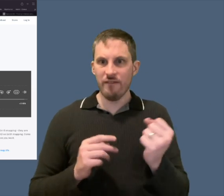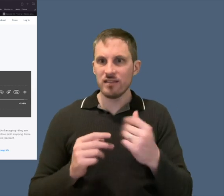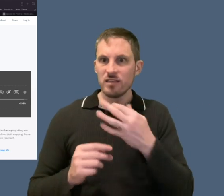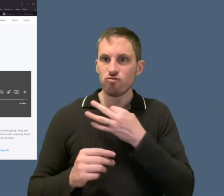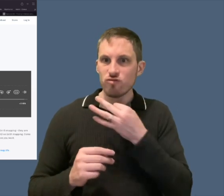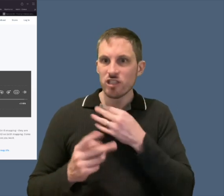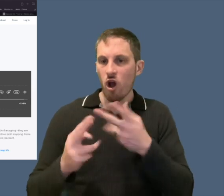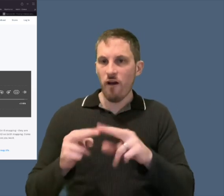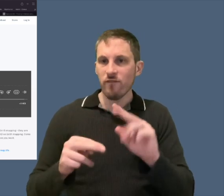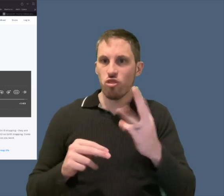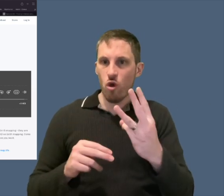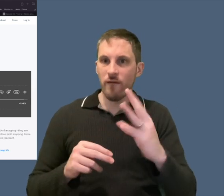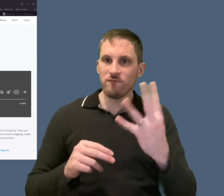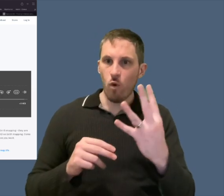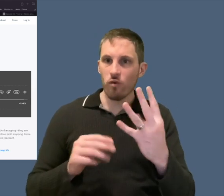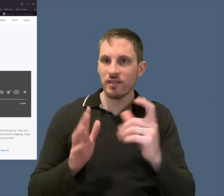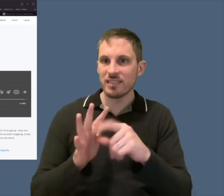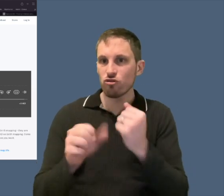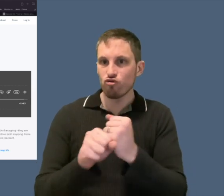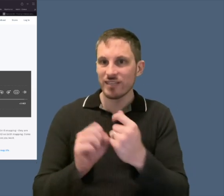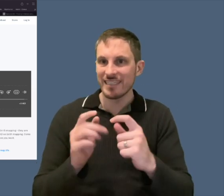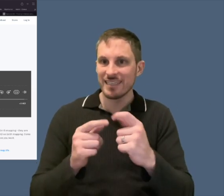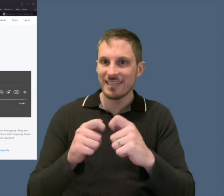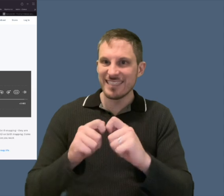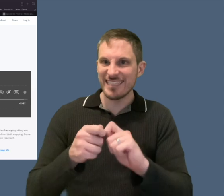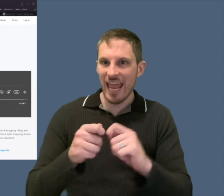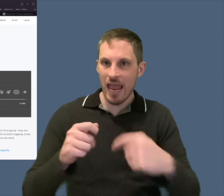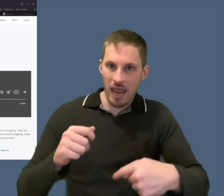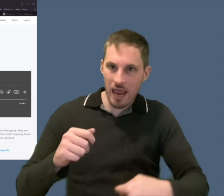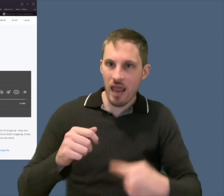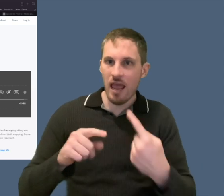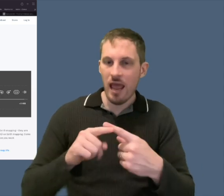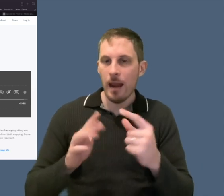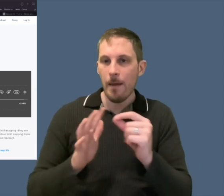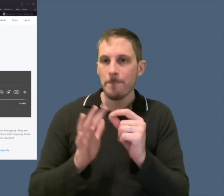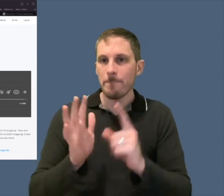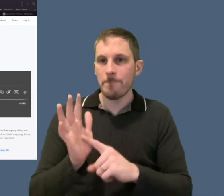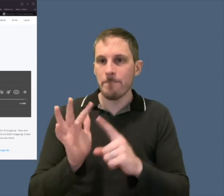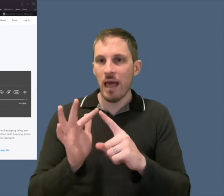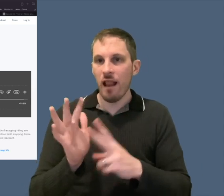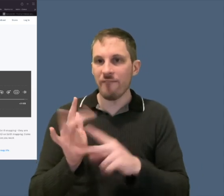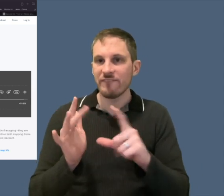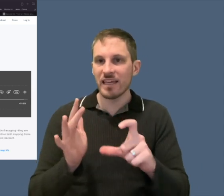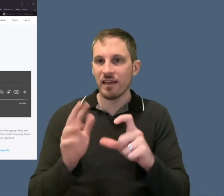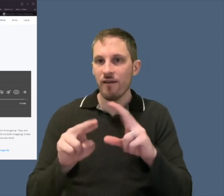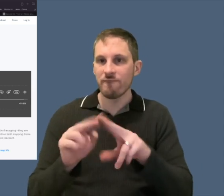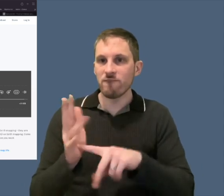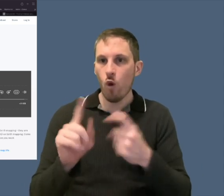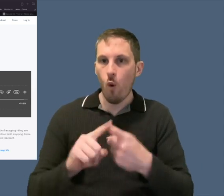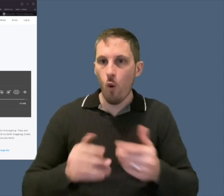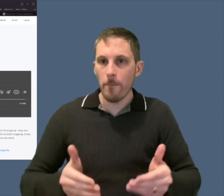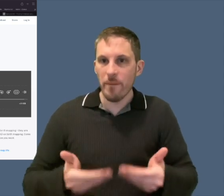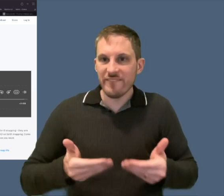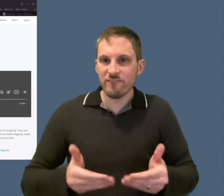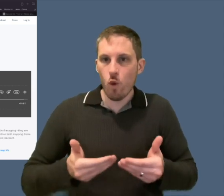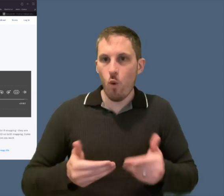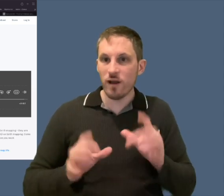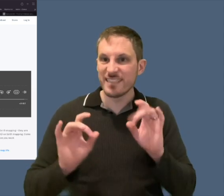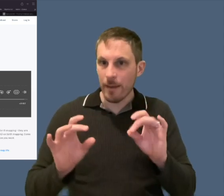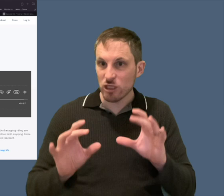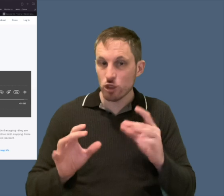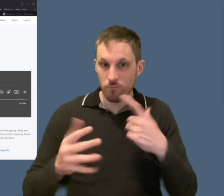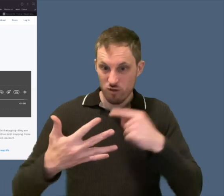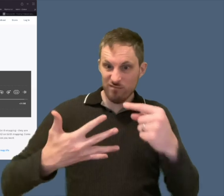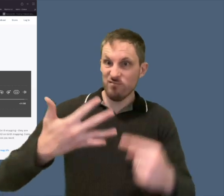4th degree tears and the pelvic floor damage, because that pathway increases the risks of those